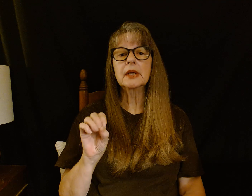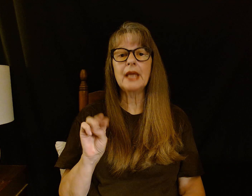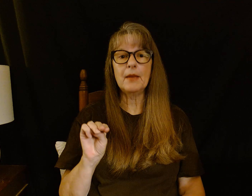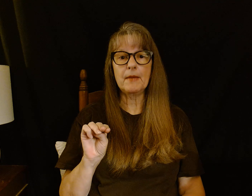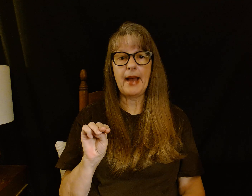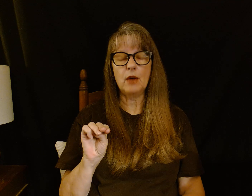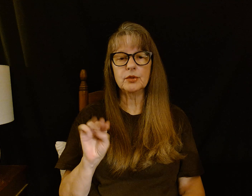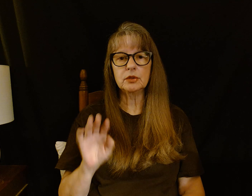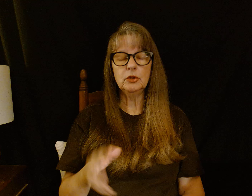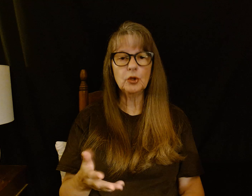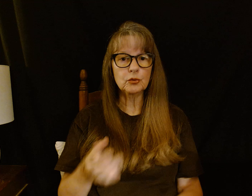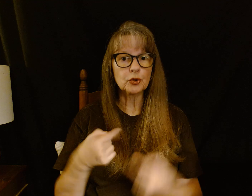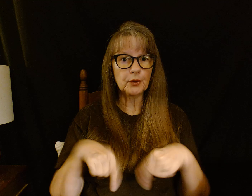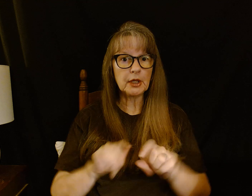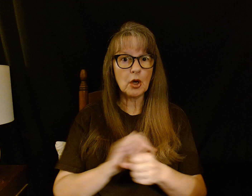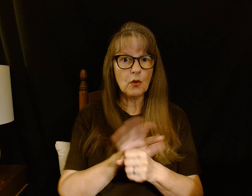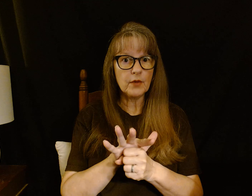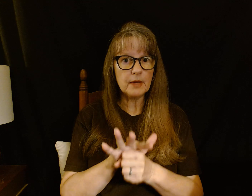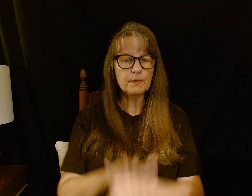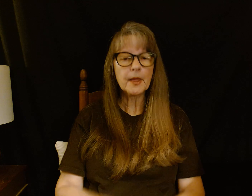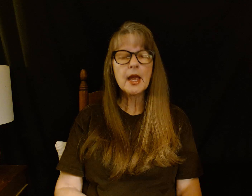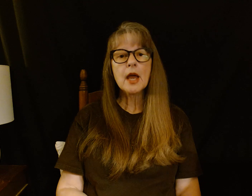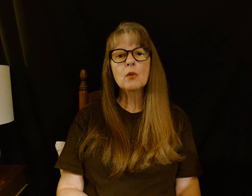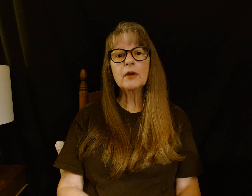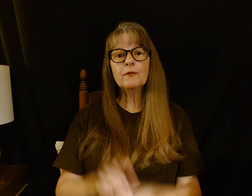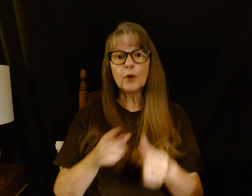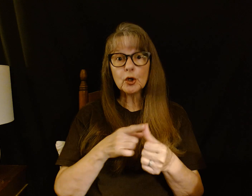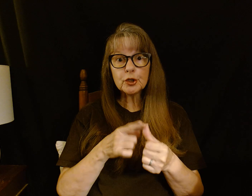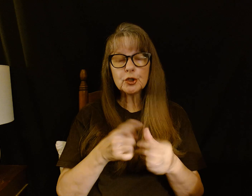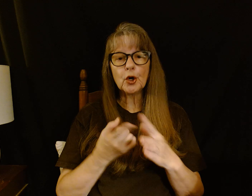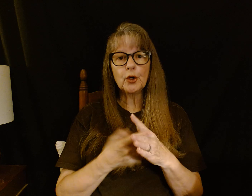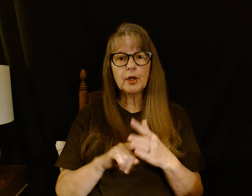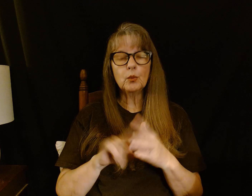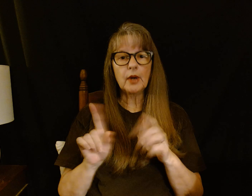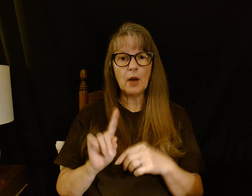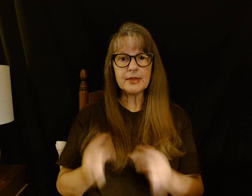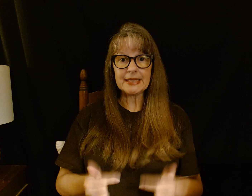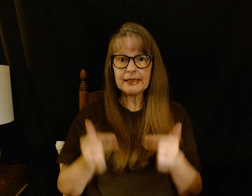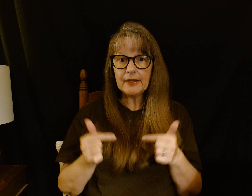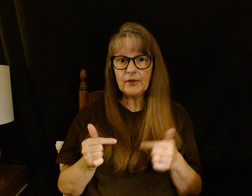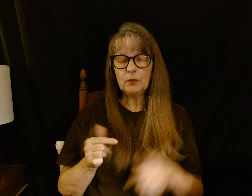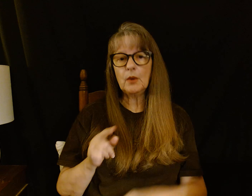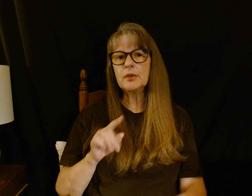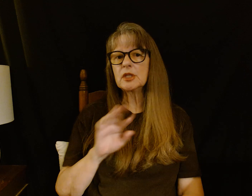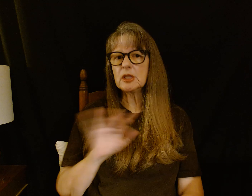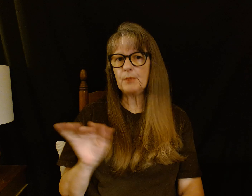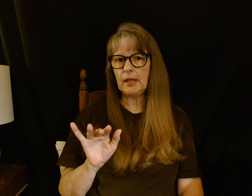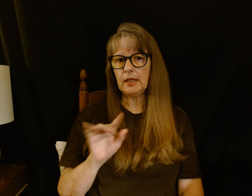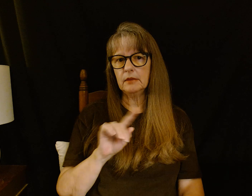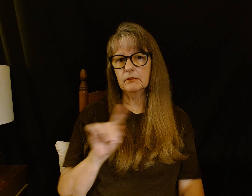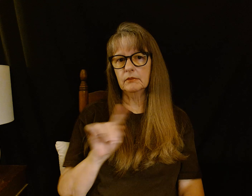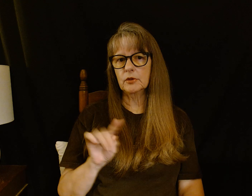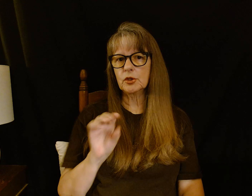came about, during COVID, we first started where I was living, we would spell it